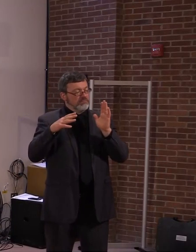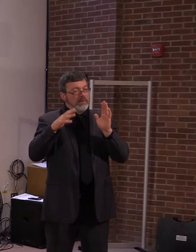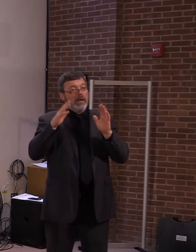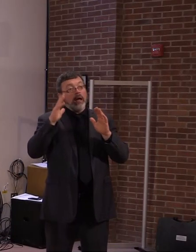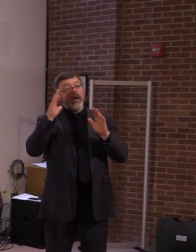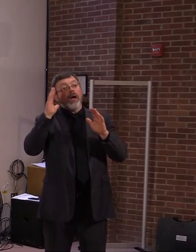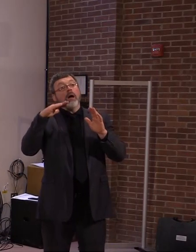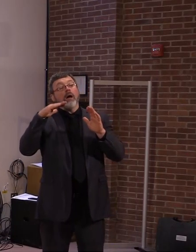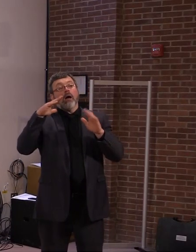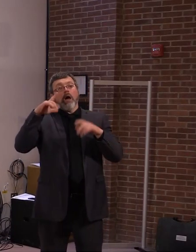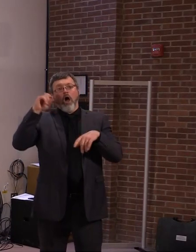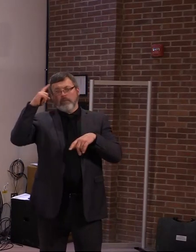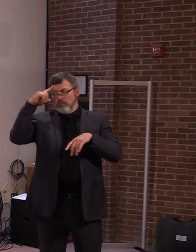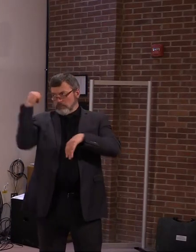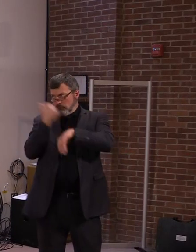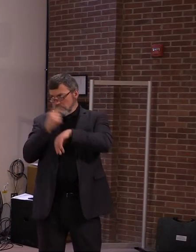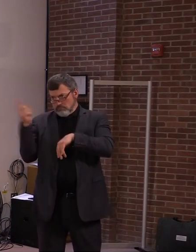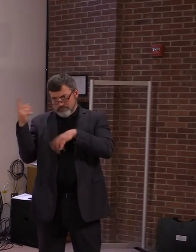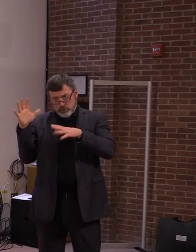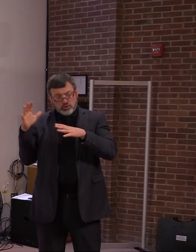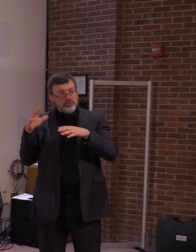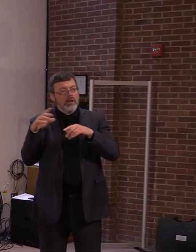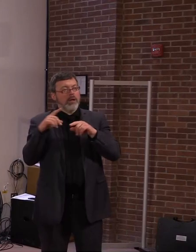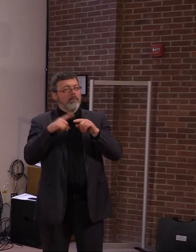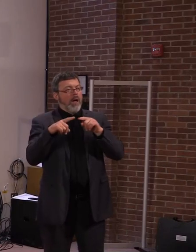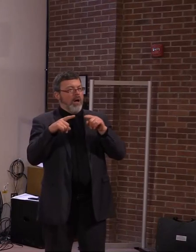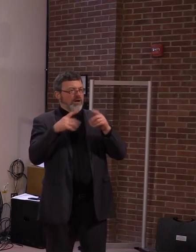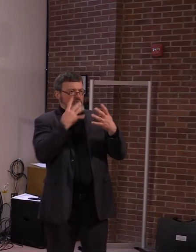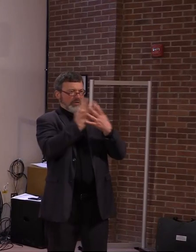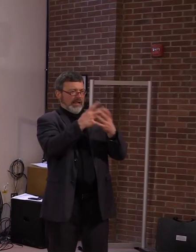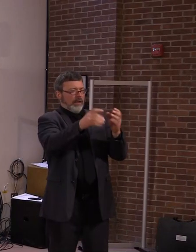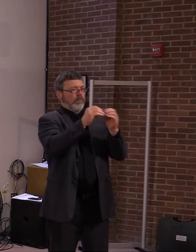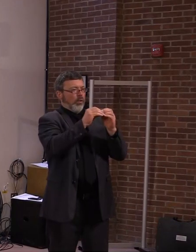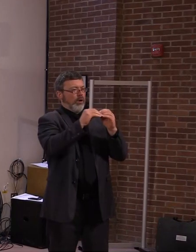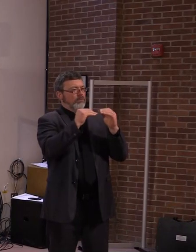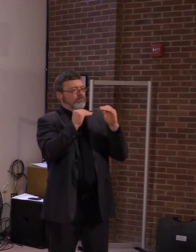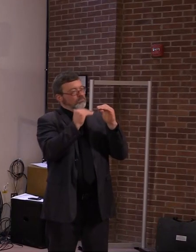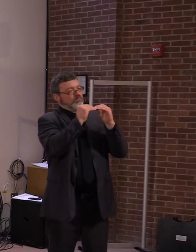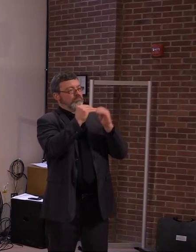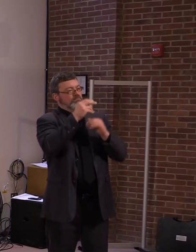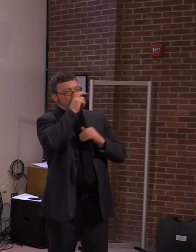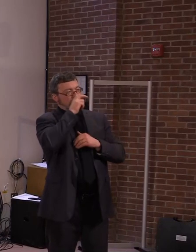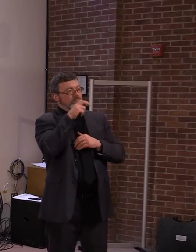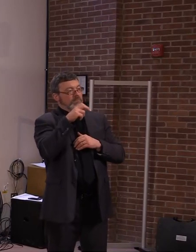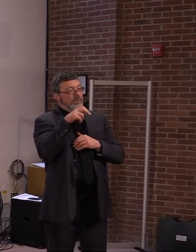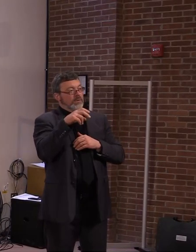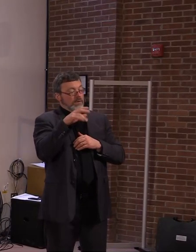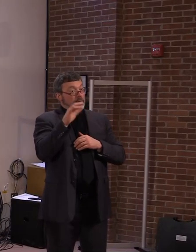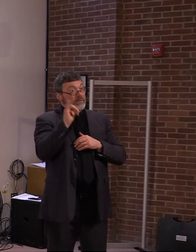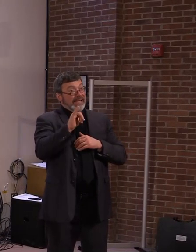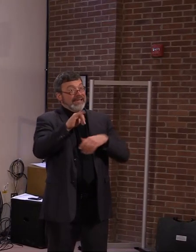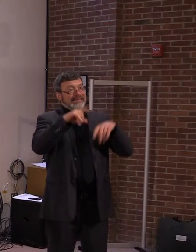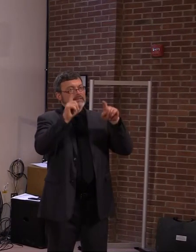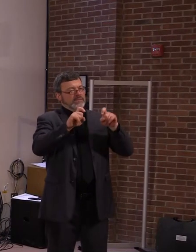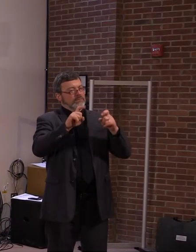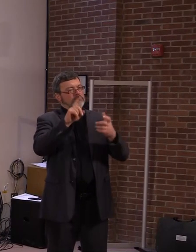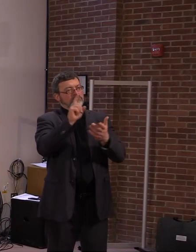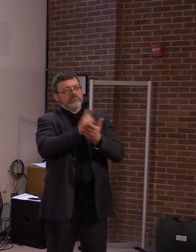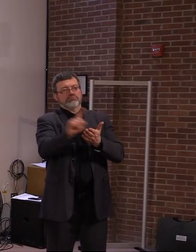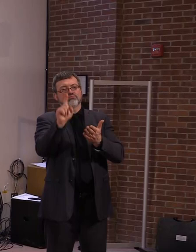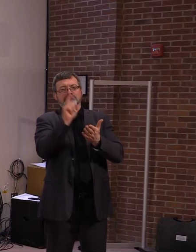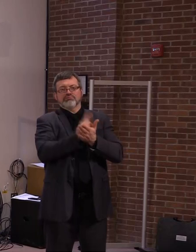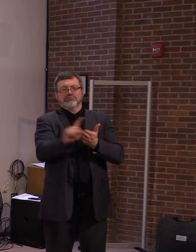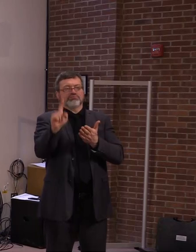in terms of schedule, but basically it's testing every week, and if you're not vaccinated, if